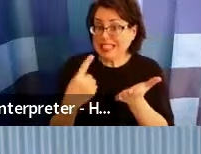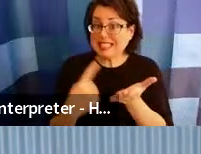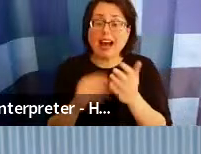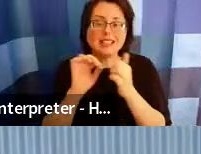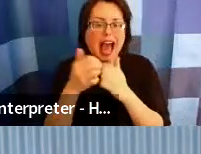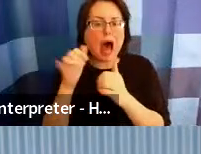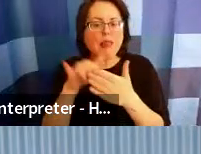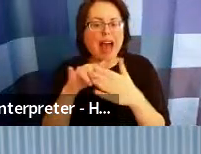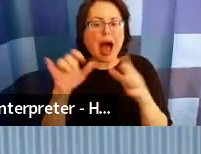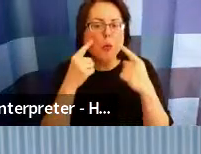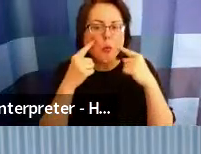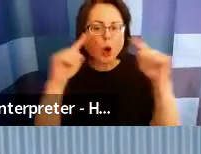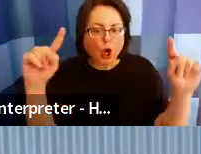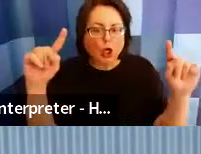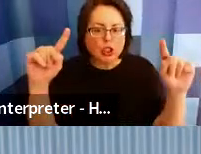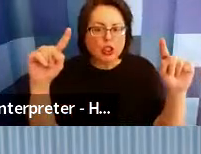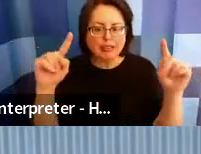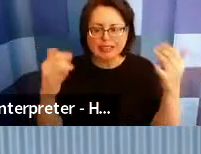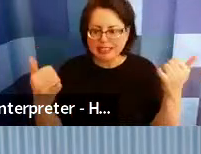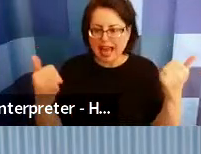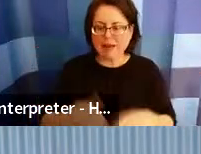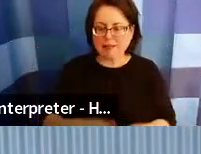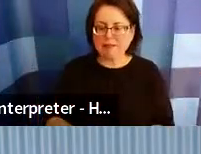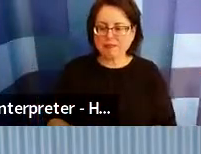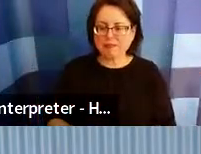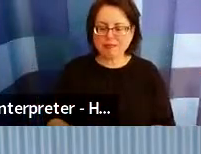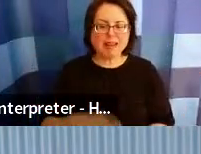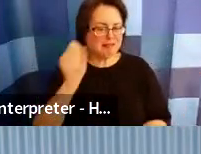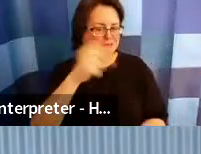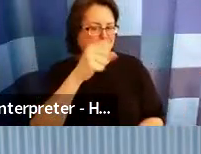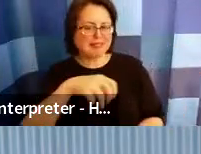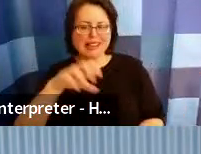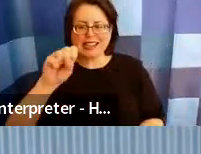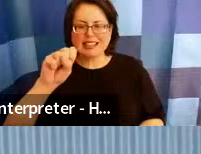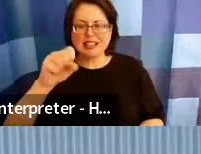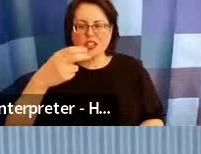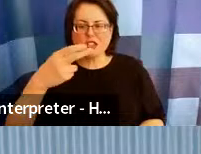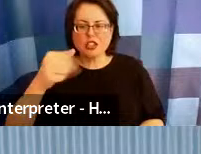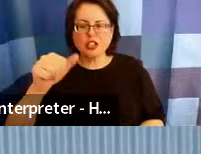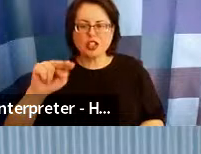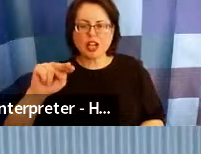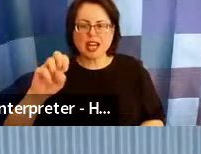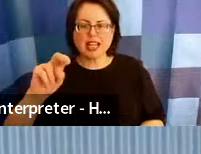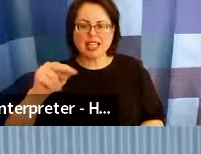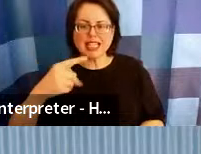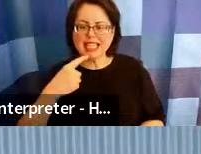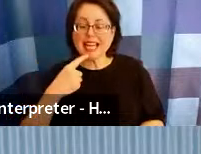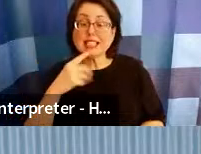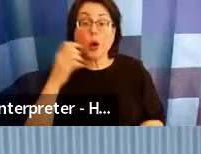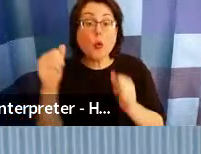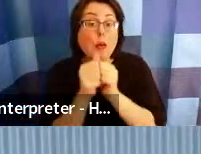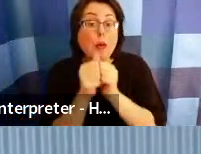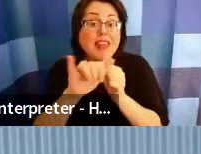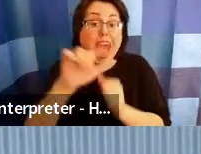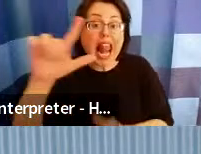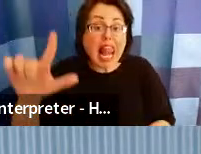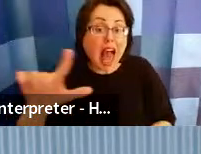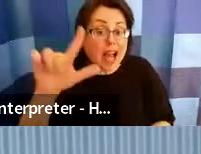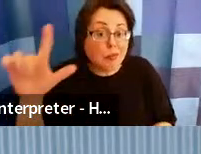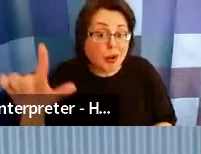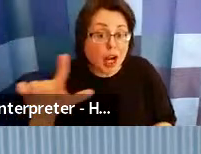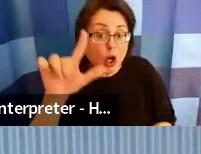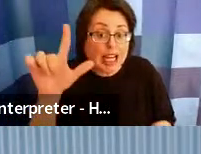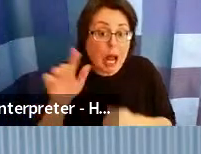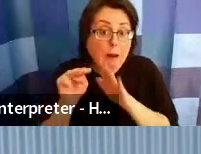types here today as well. Yes, thanks, Ted. So under the library model, we could have different